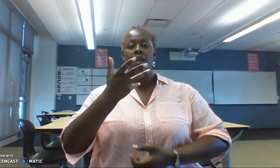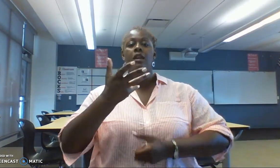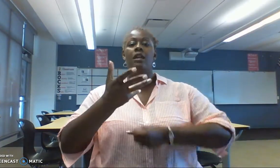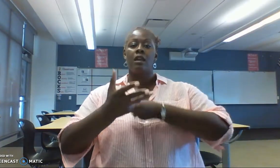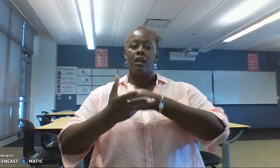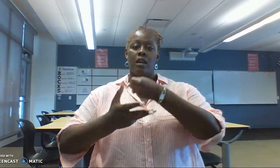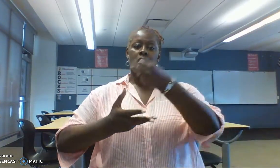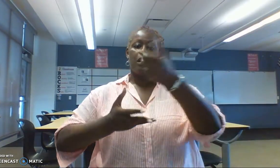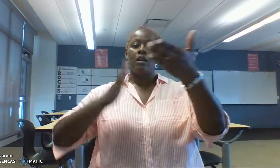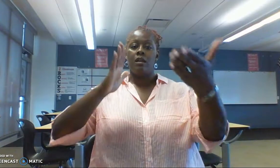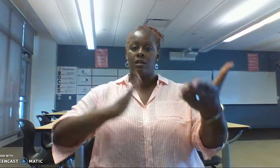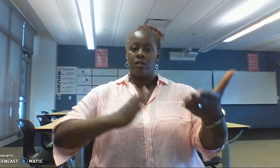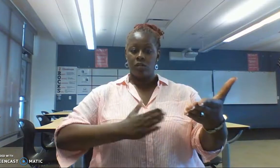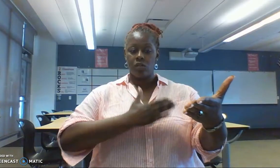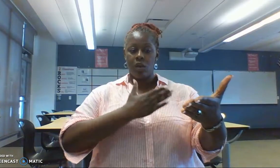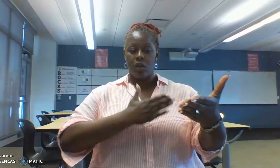sing a song.